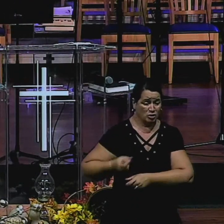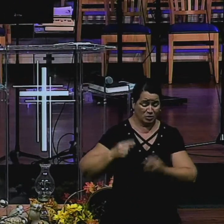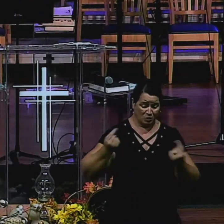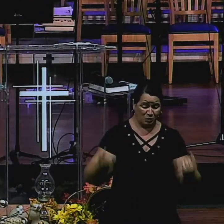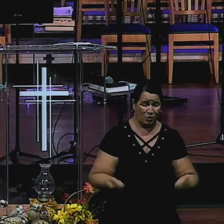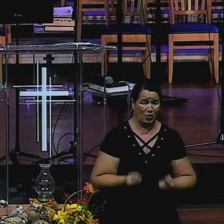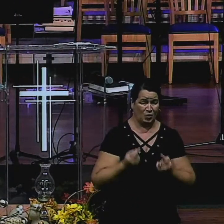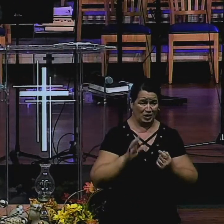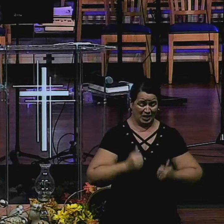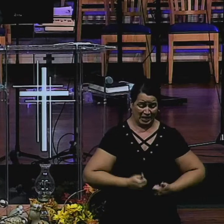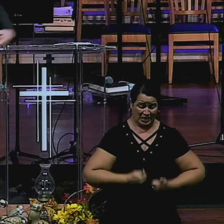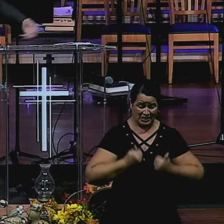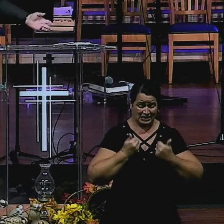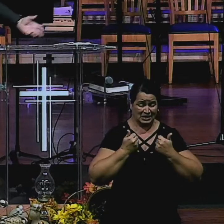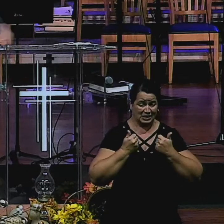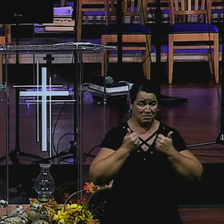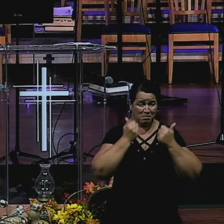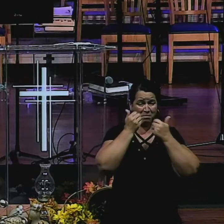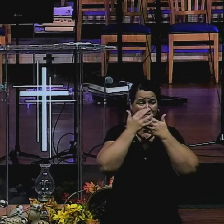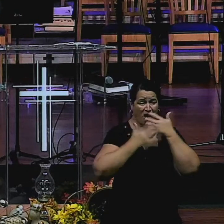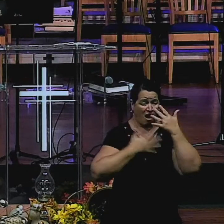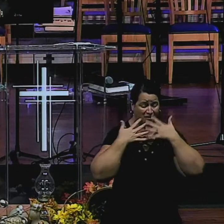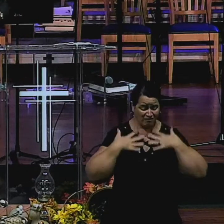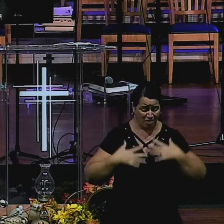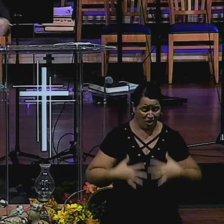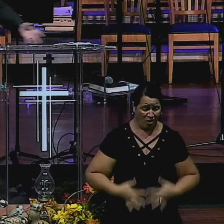life's blood flowed from him.